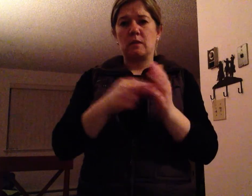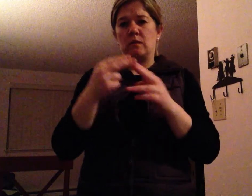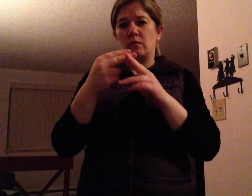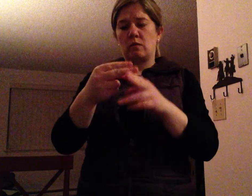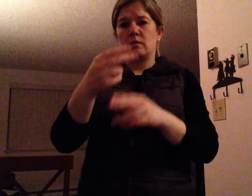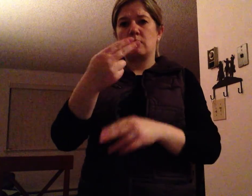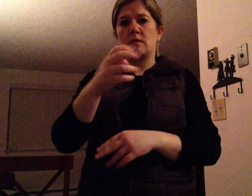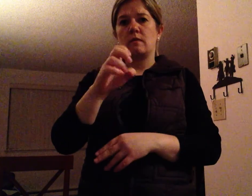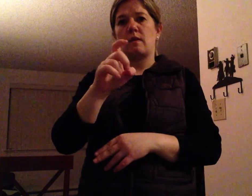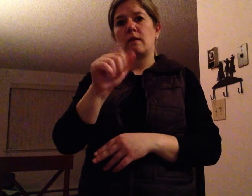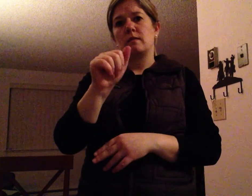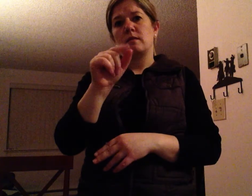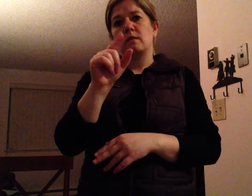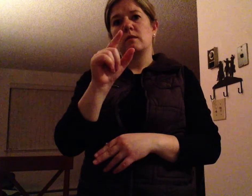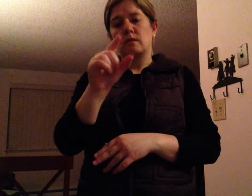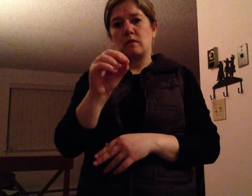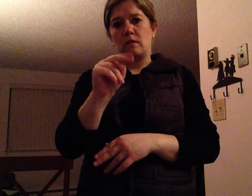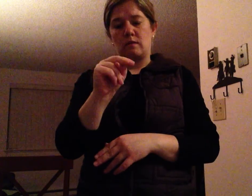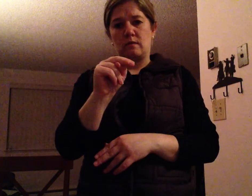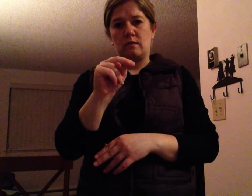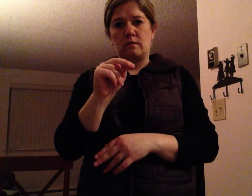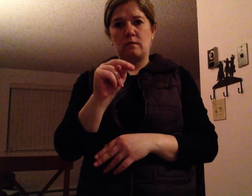what the name of that shape is. Alicia, what's that shape?